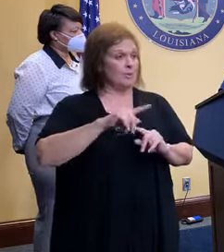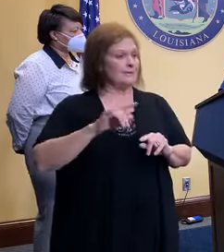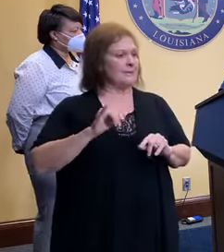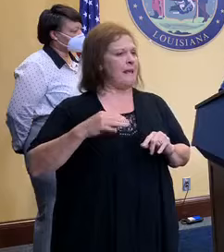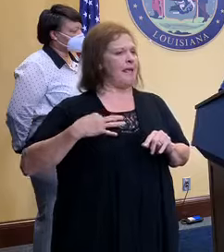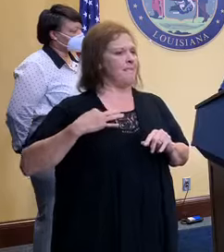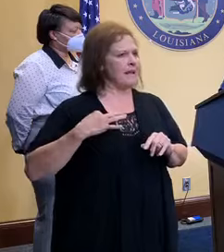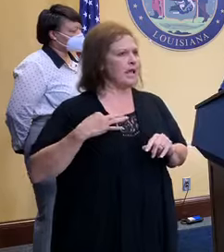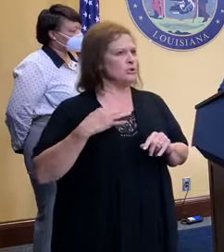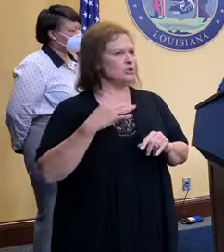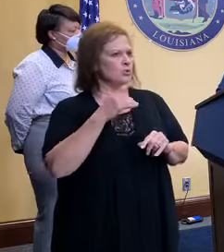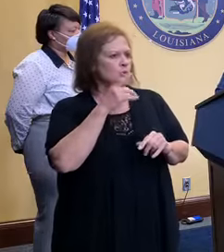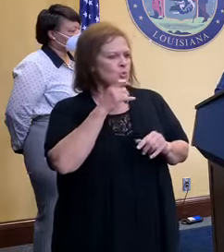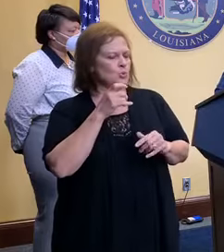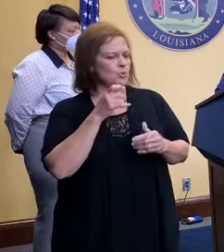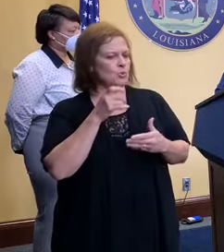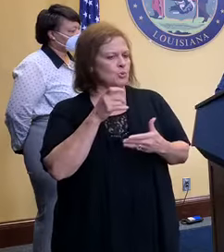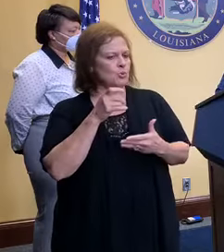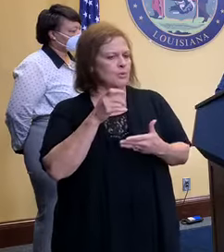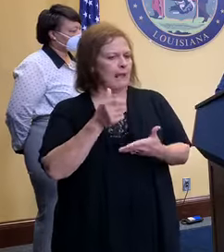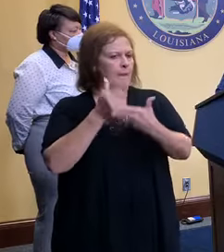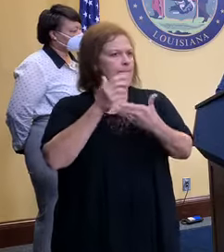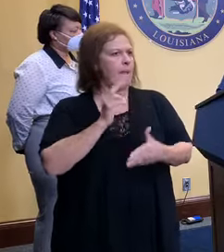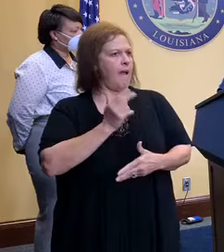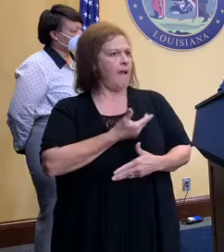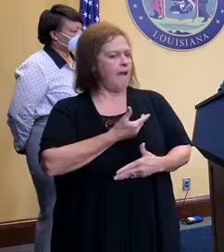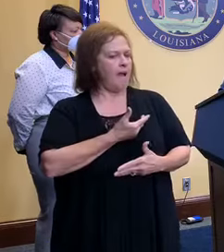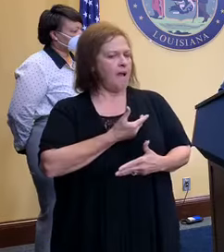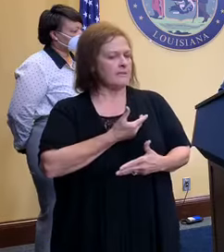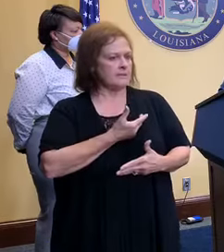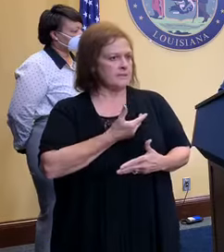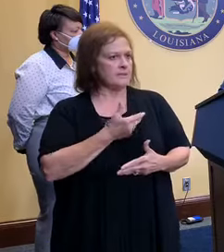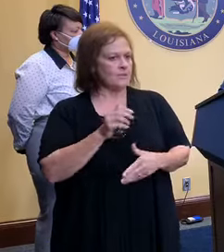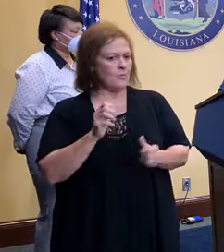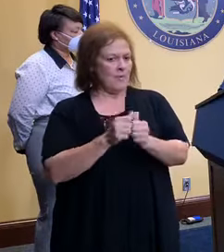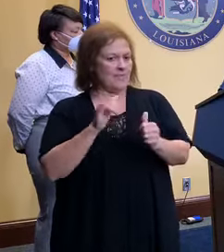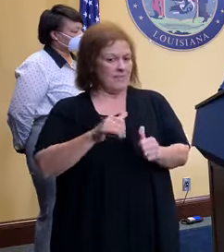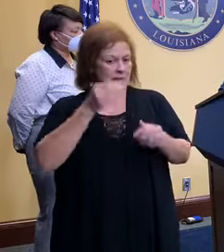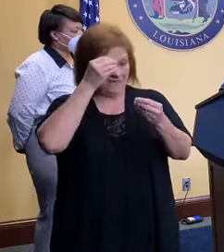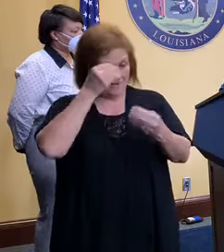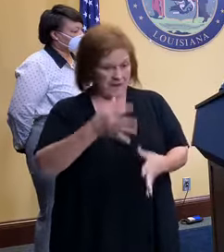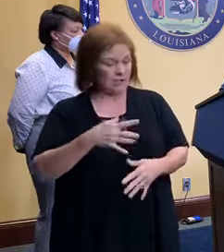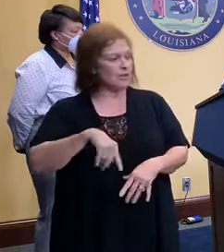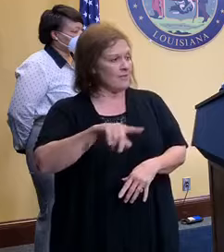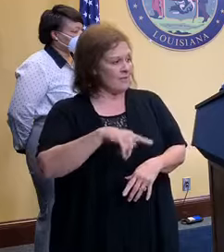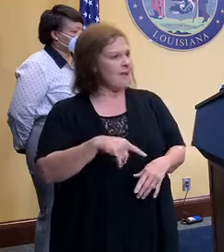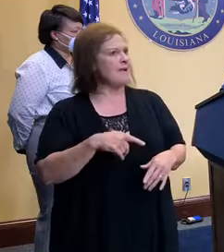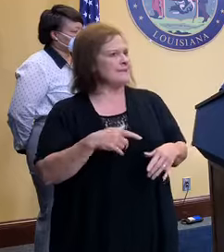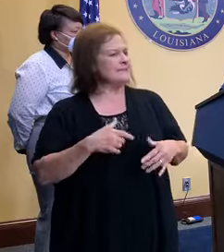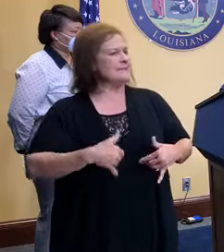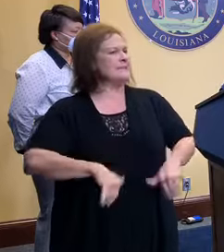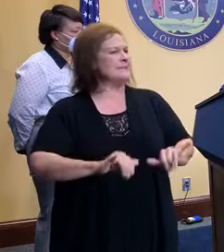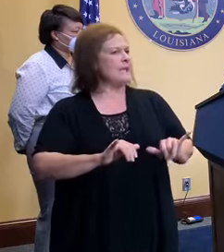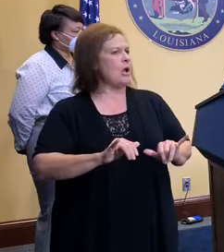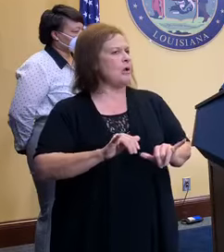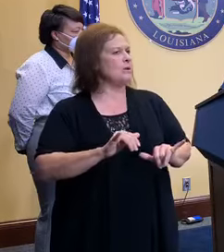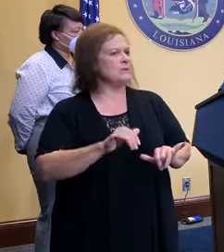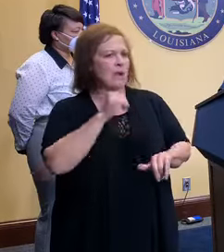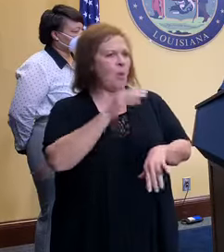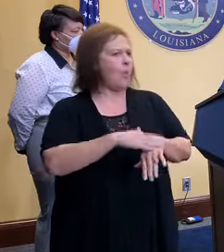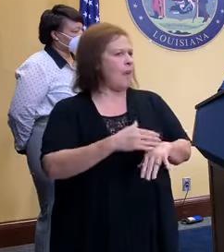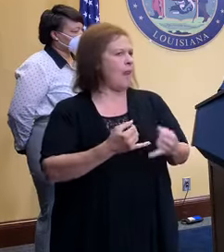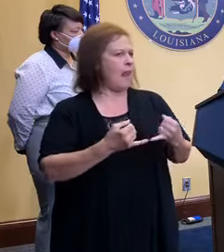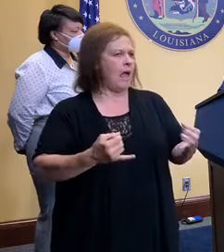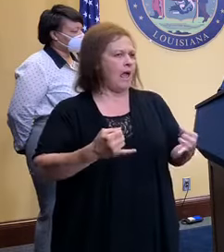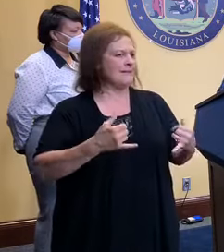application developers who help us with analyzing that data can have access to those. Some of those are still offline or have